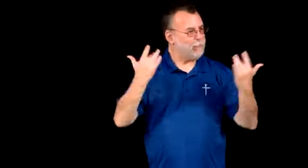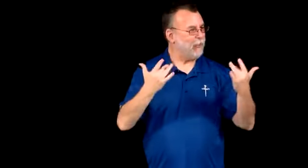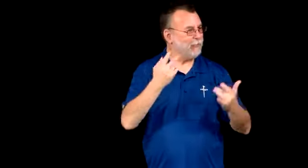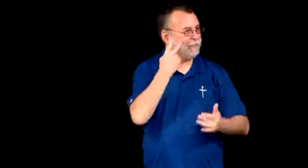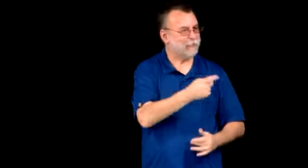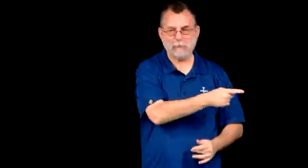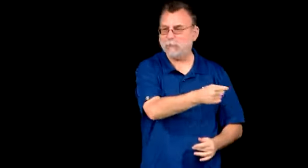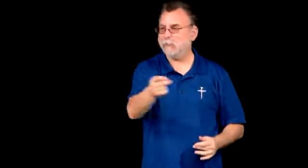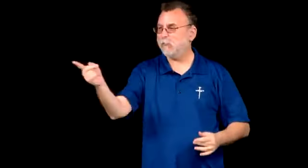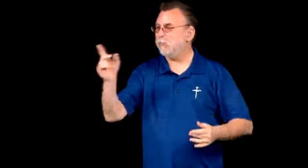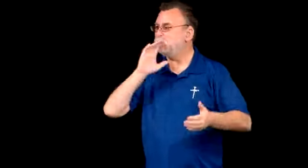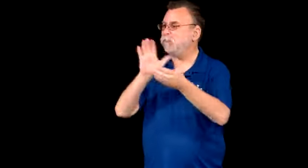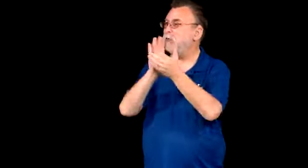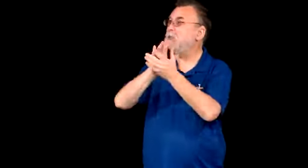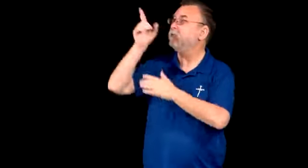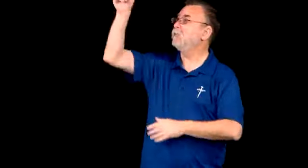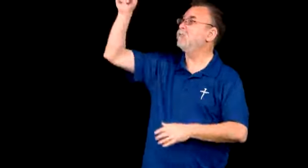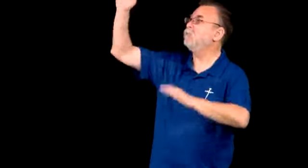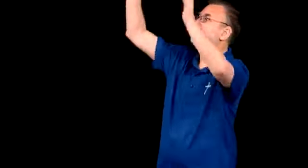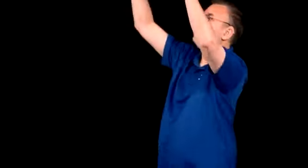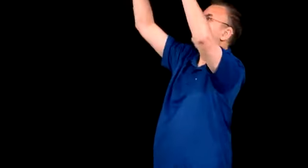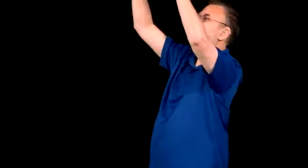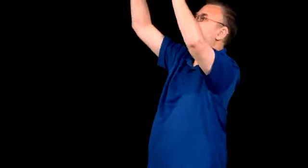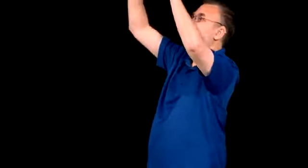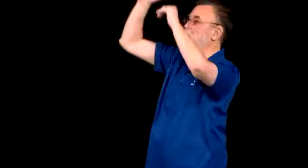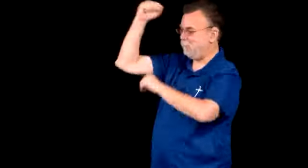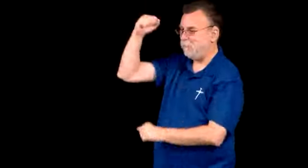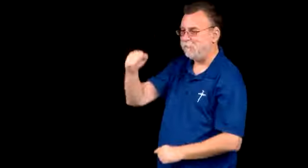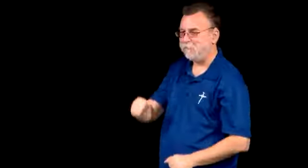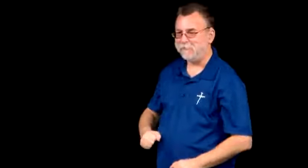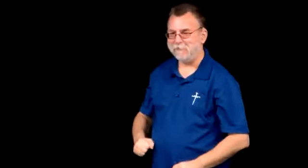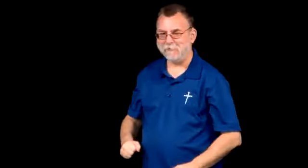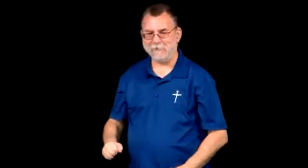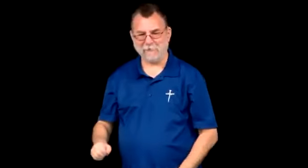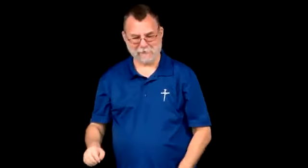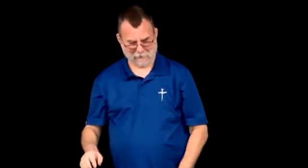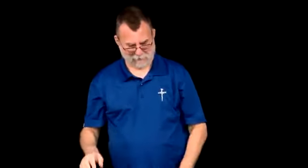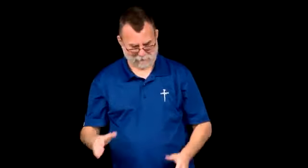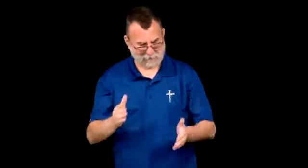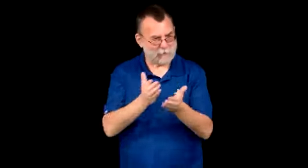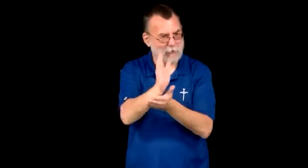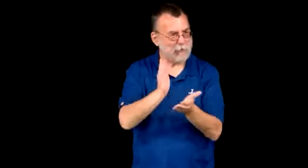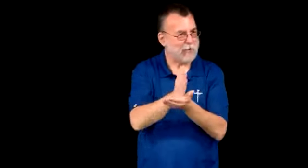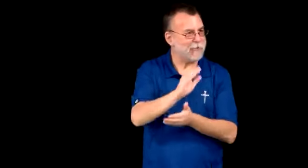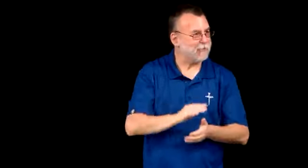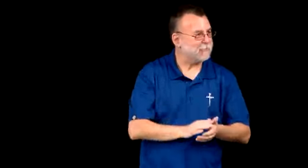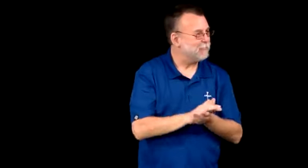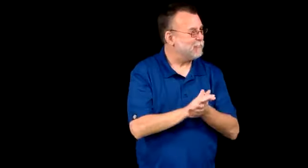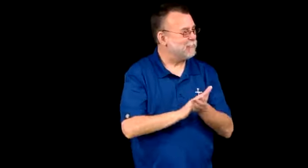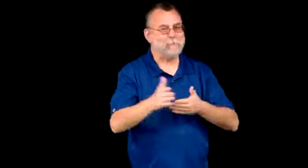so it's great. It's so nice to see everybody here to praise the Lord. All